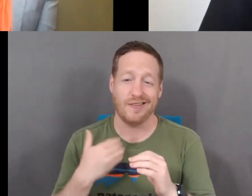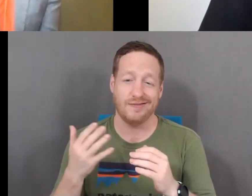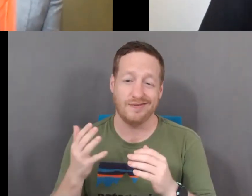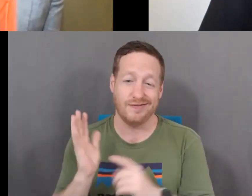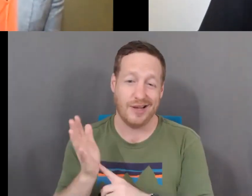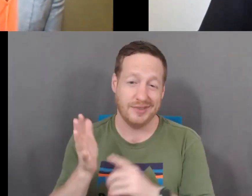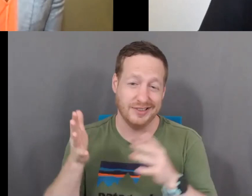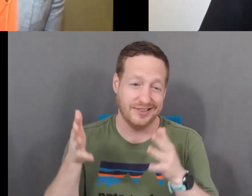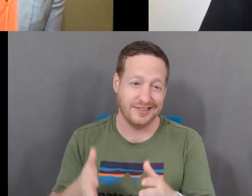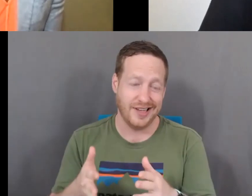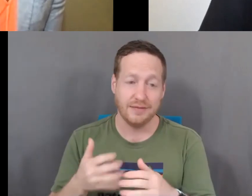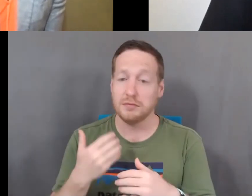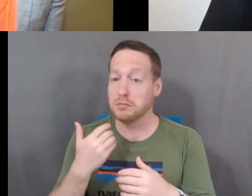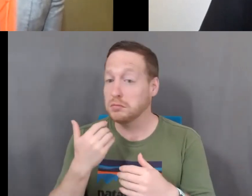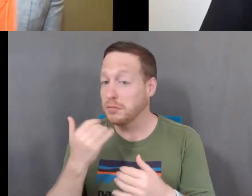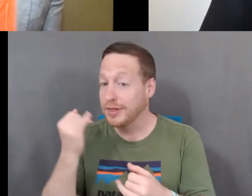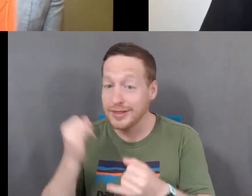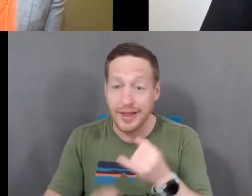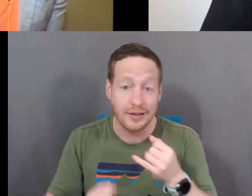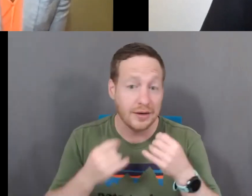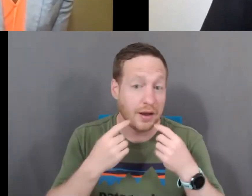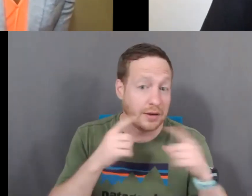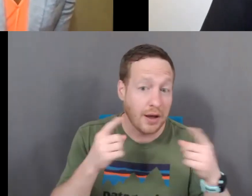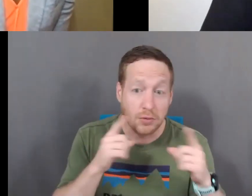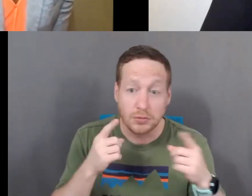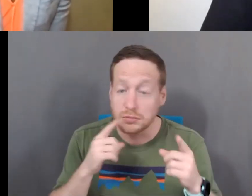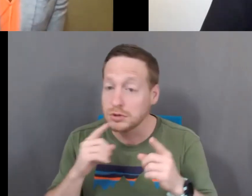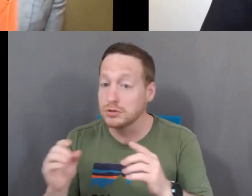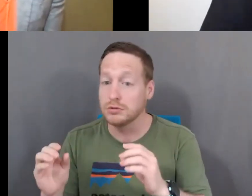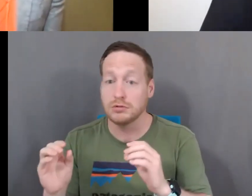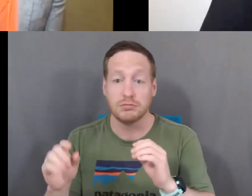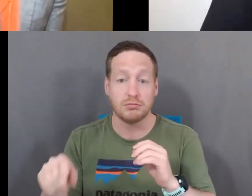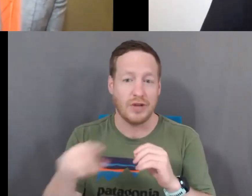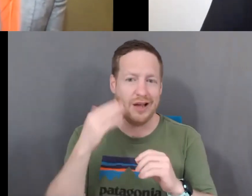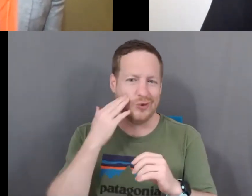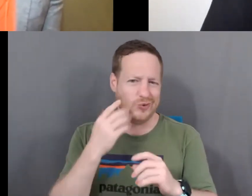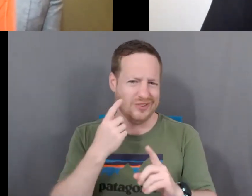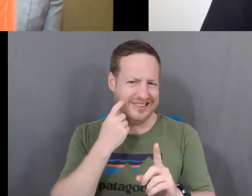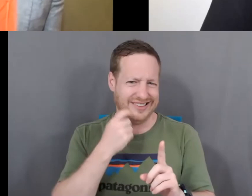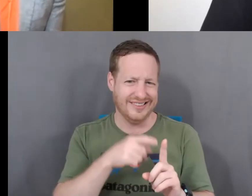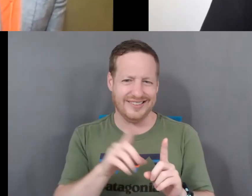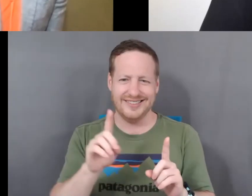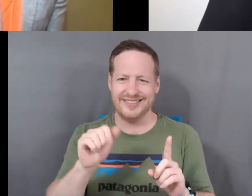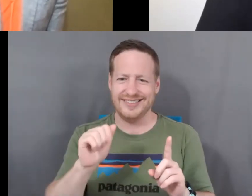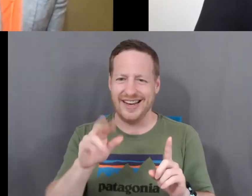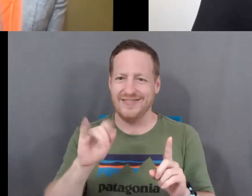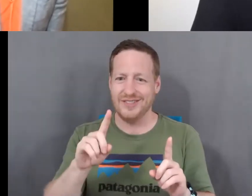So with that being said, we have 5 minutes left. Are there any last minute announcements? People want to share